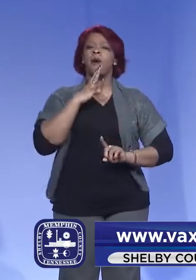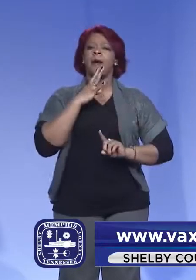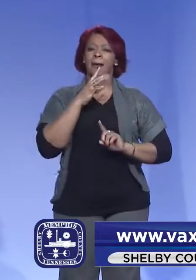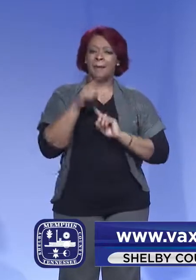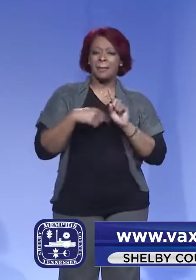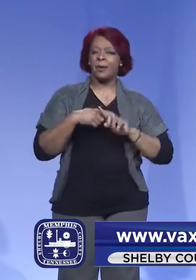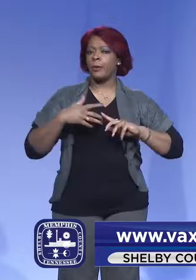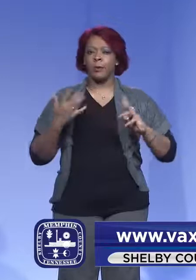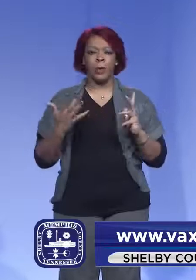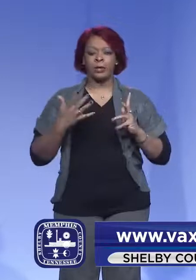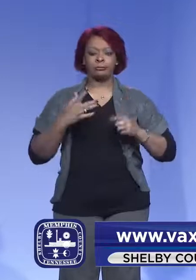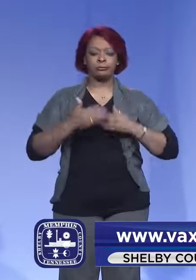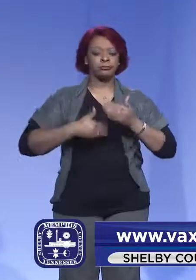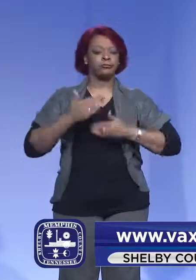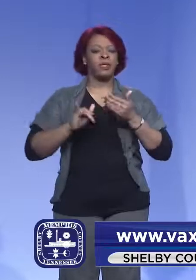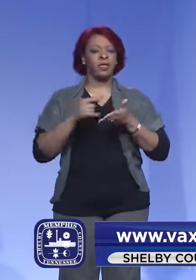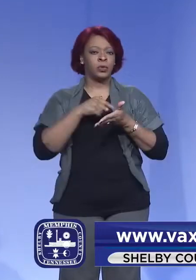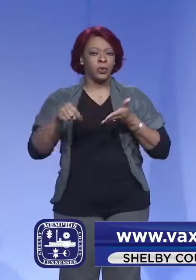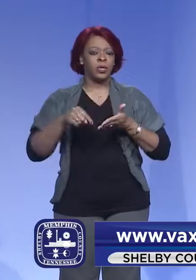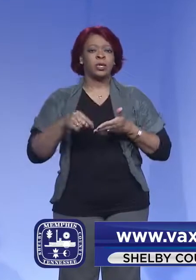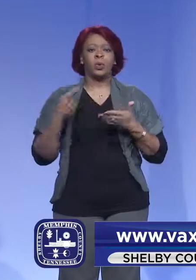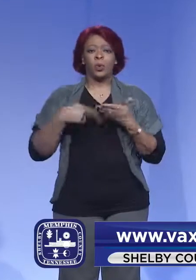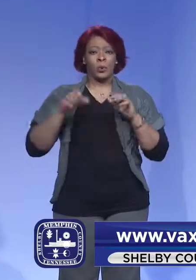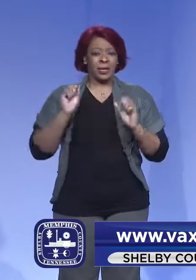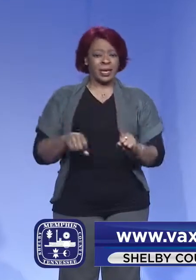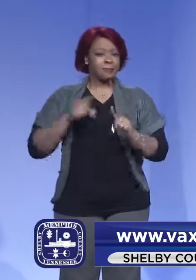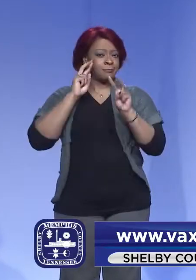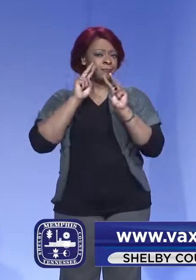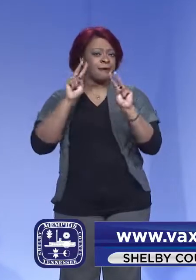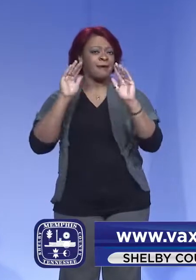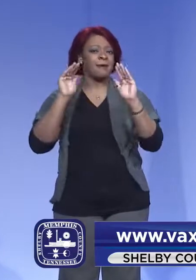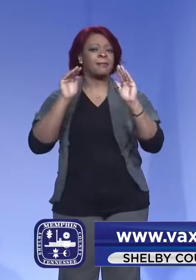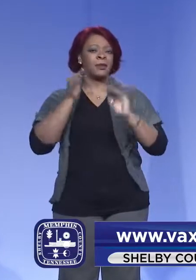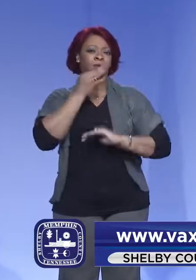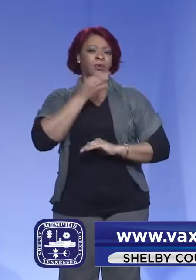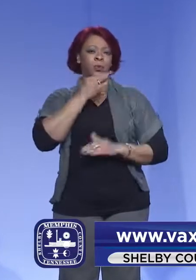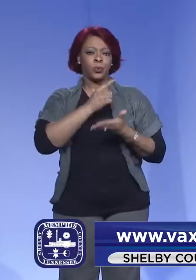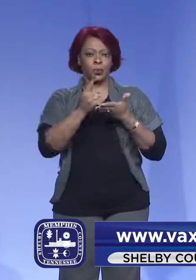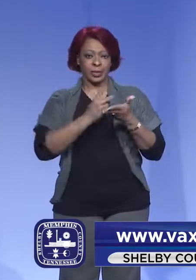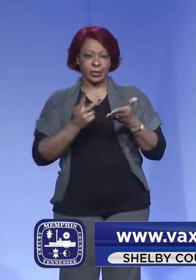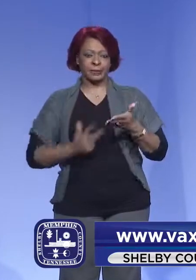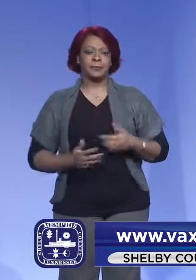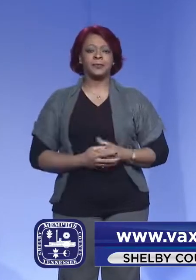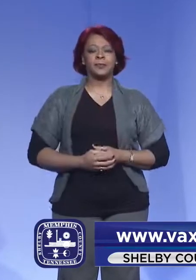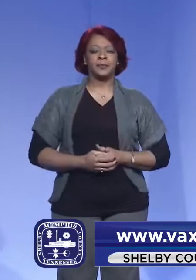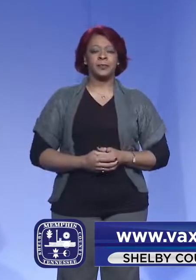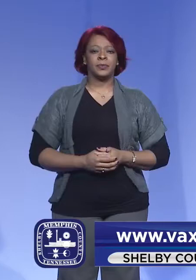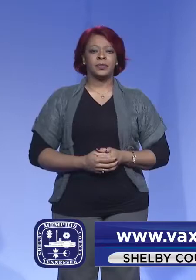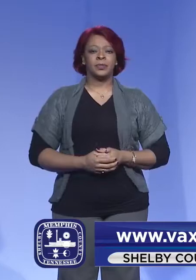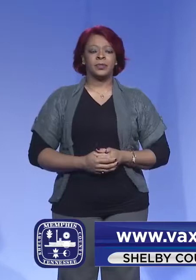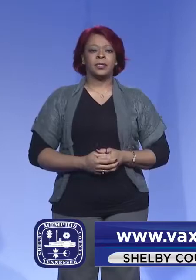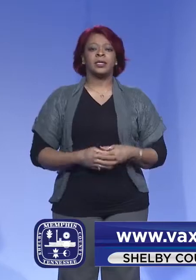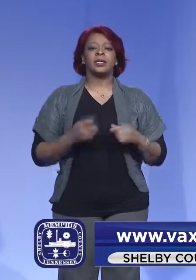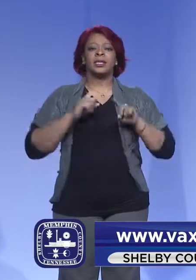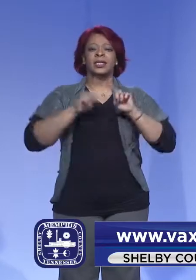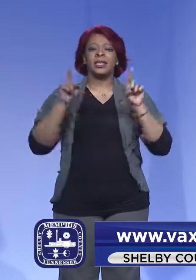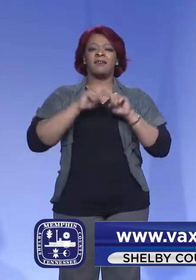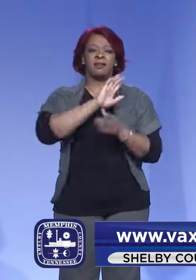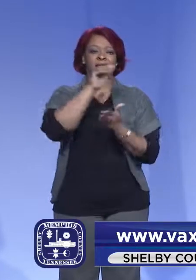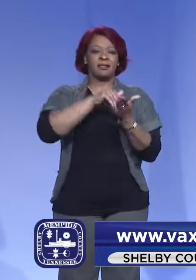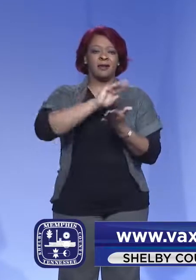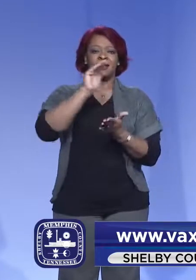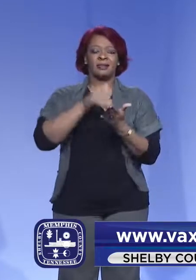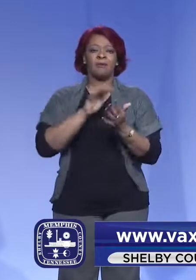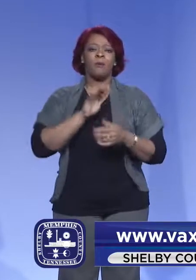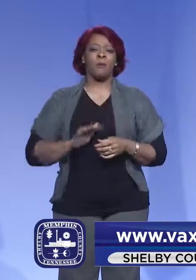about what's been going on this week and then what we can anticipate in the upcoming weeks. We've had multiple sites open